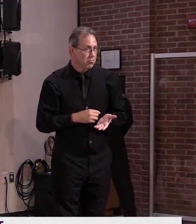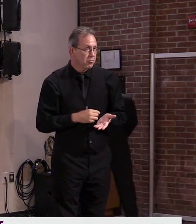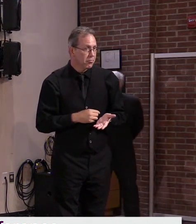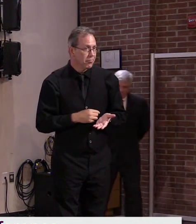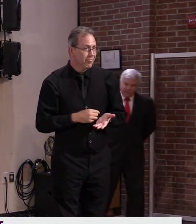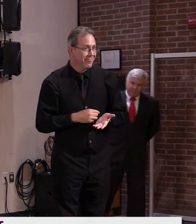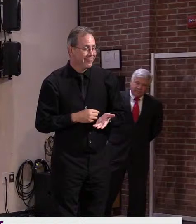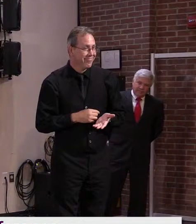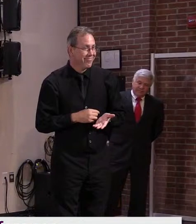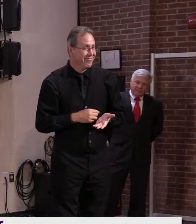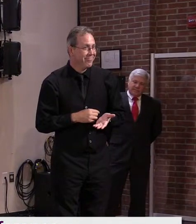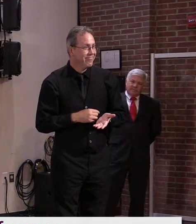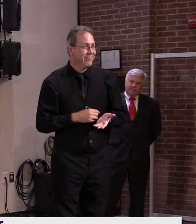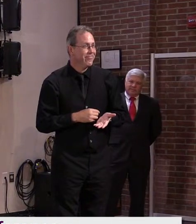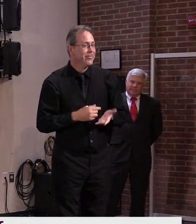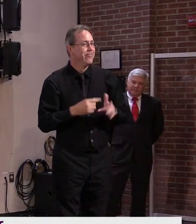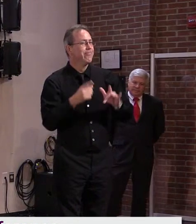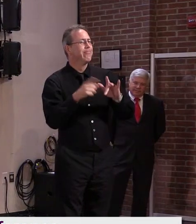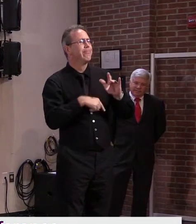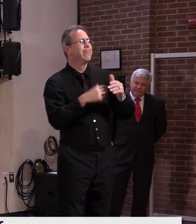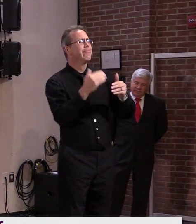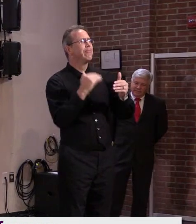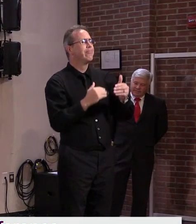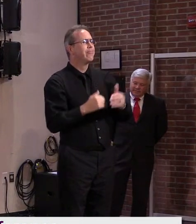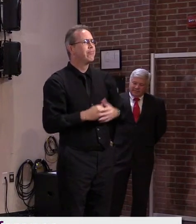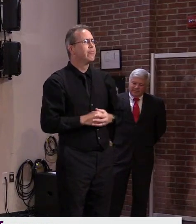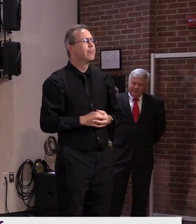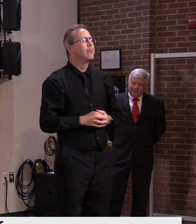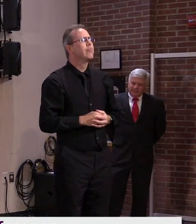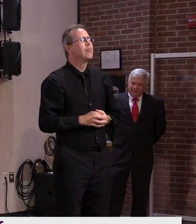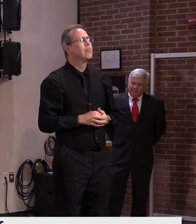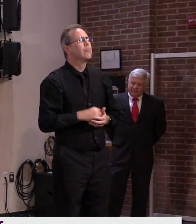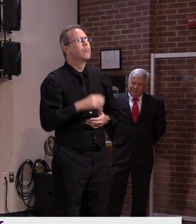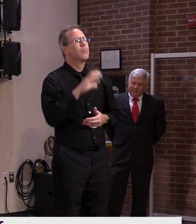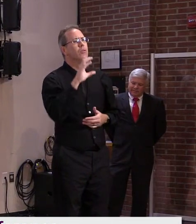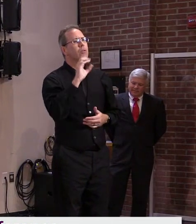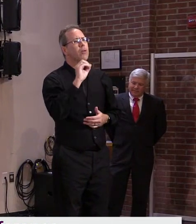All right, we'll go to Tom at Compass, Vermont.